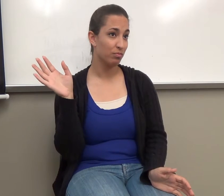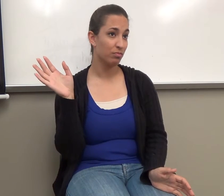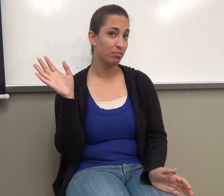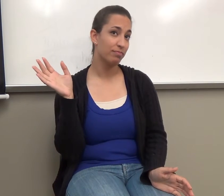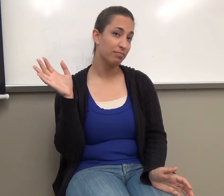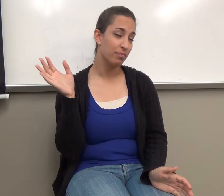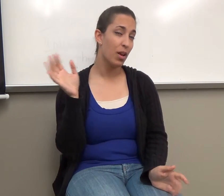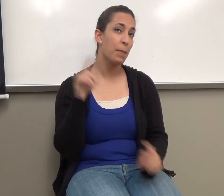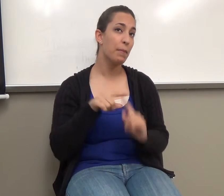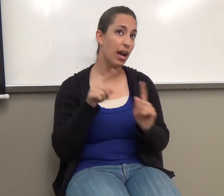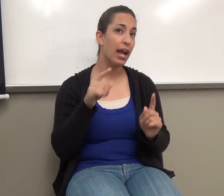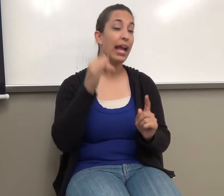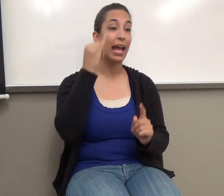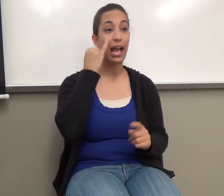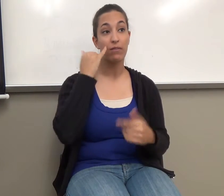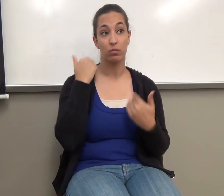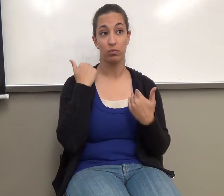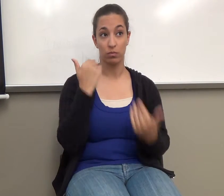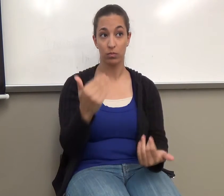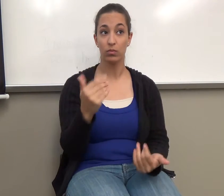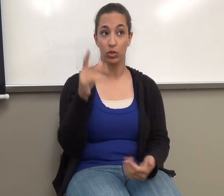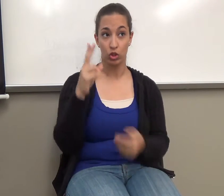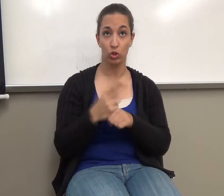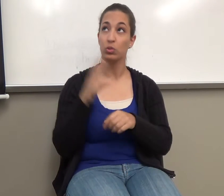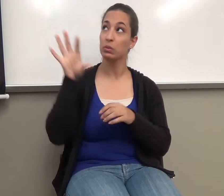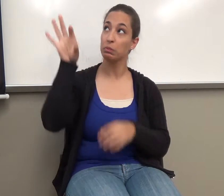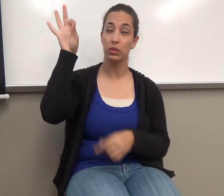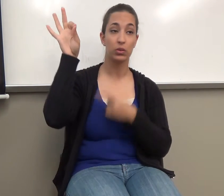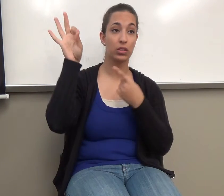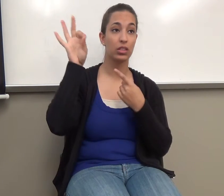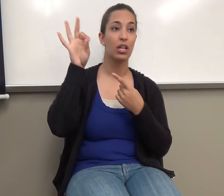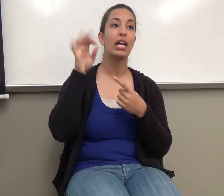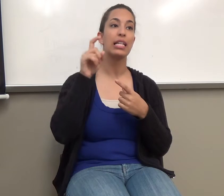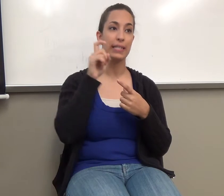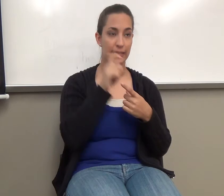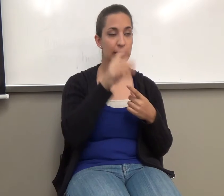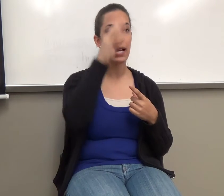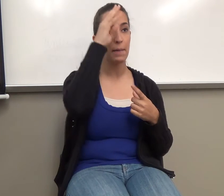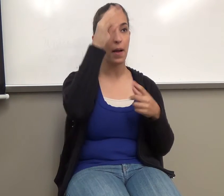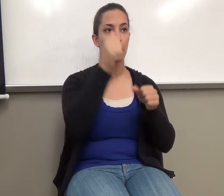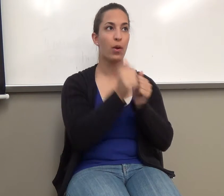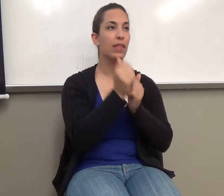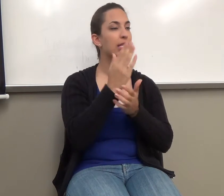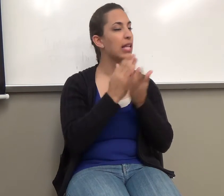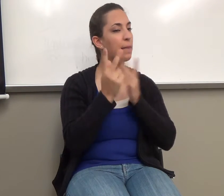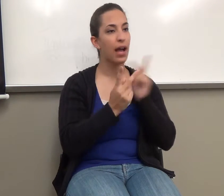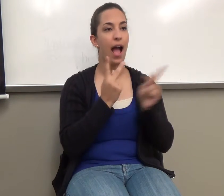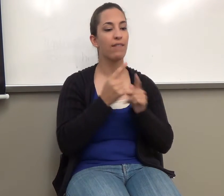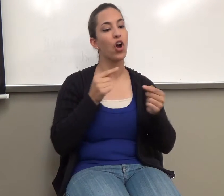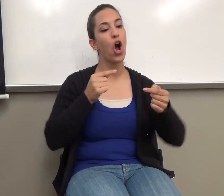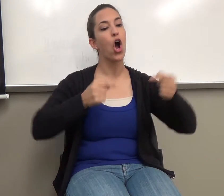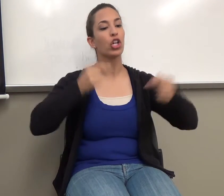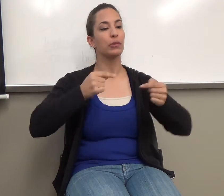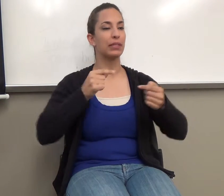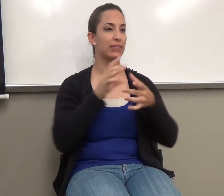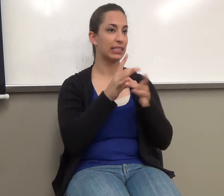but if you do, you have to come up with some sort of argumentative statement and then